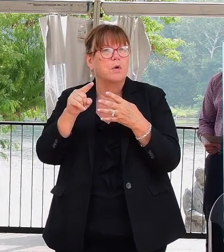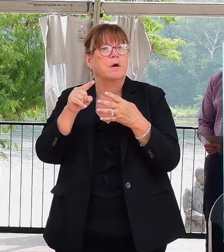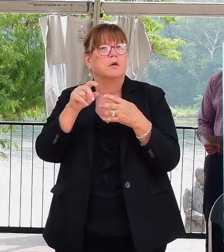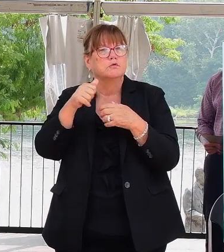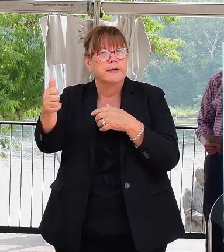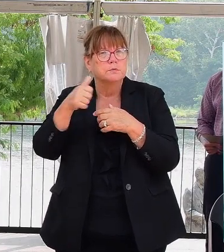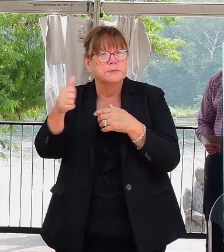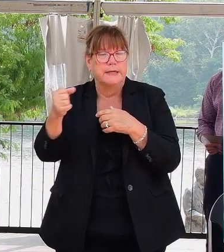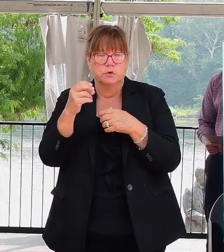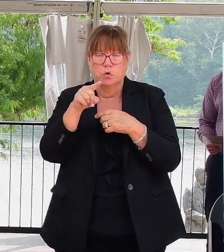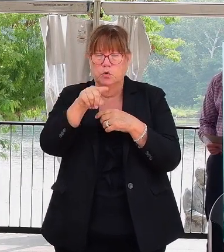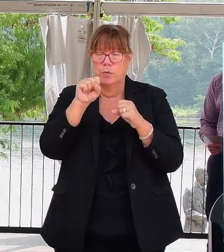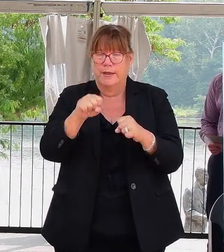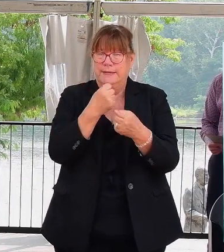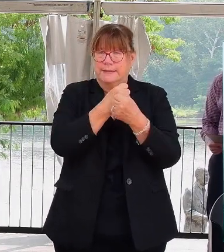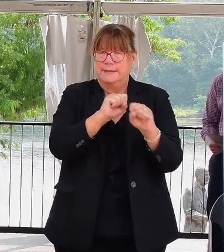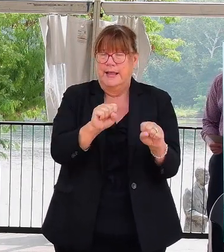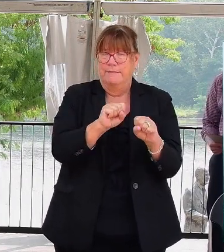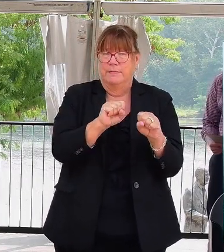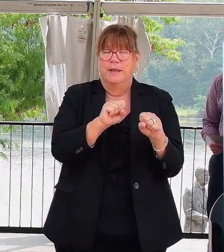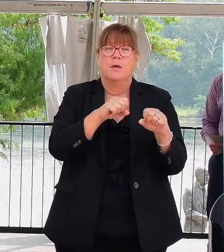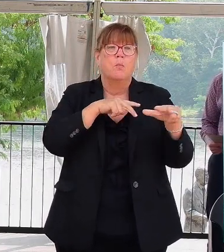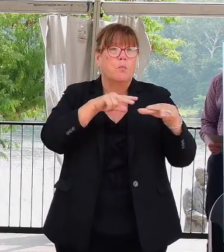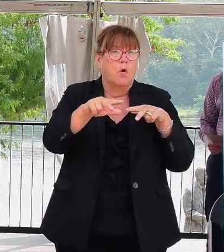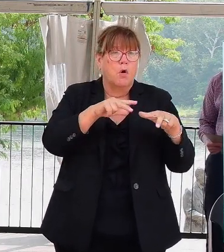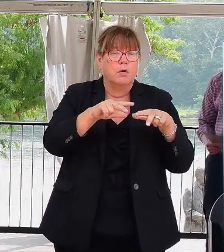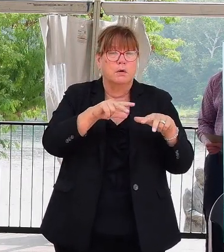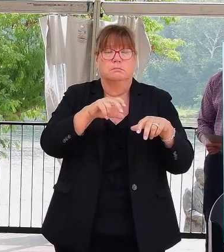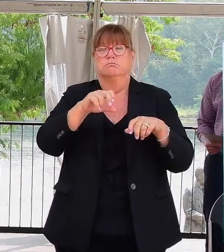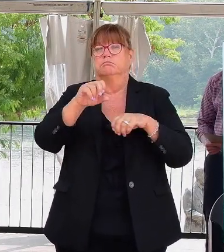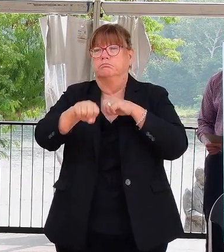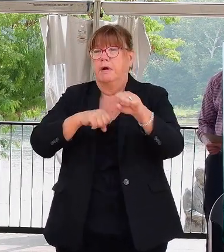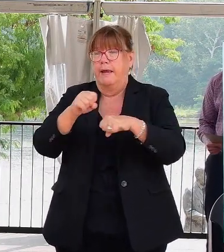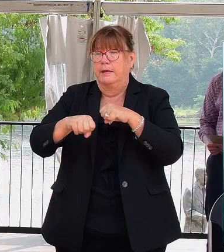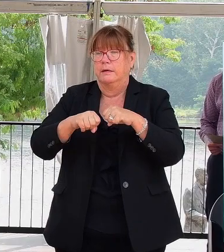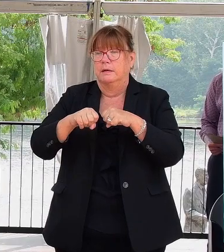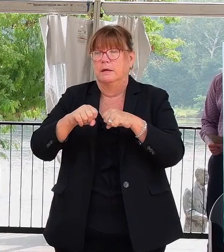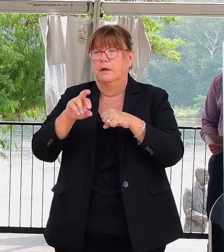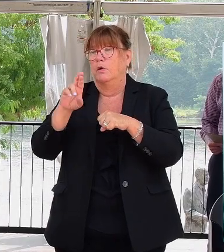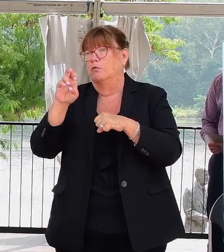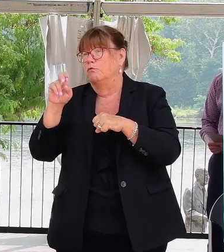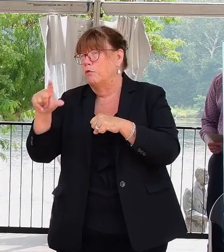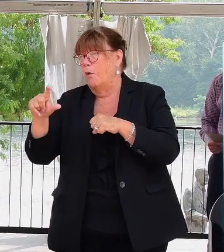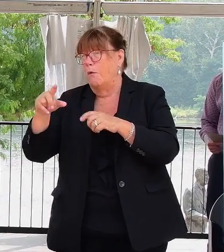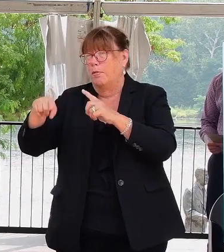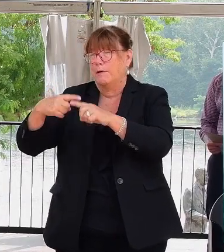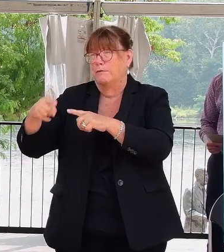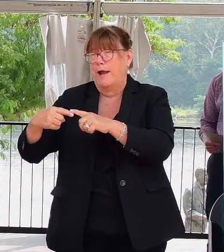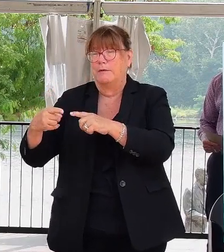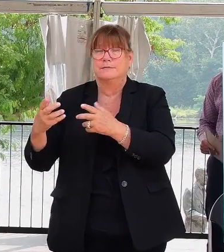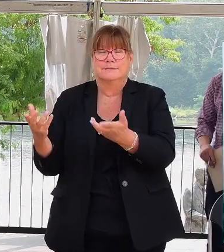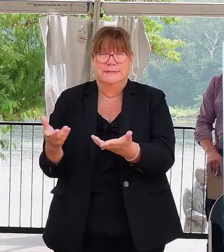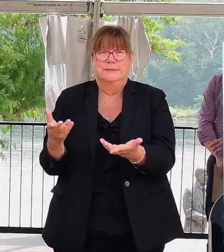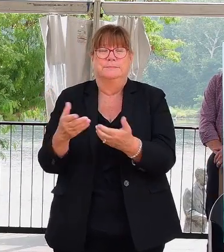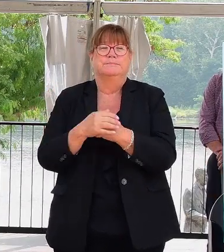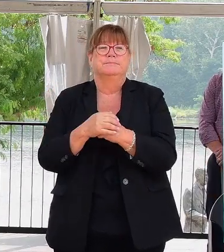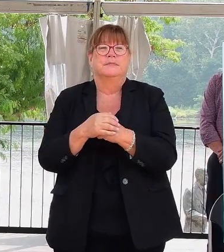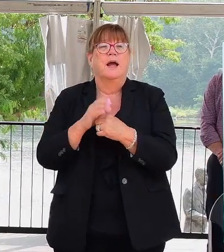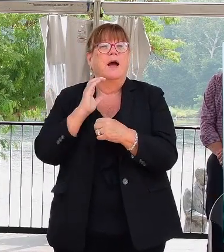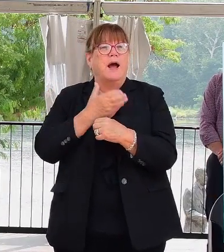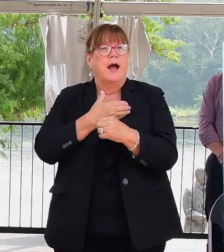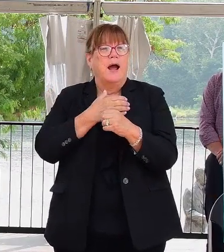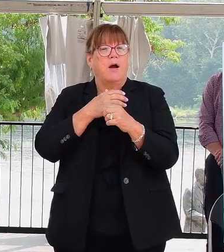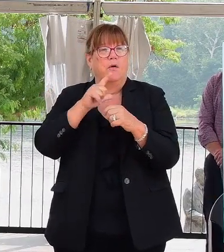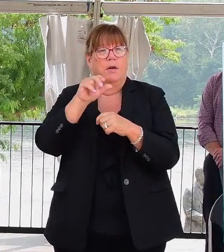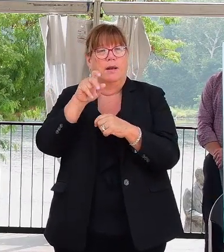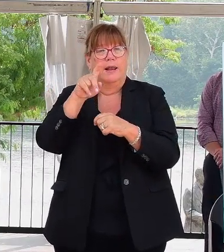bike, and roll around downtown during the 4th of July and beyond. Our lakefront fireworks are